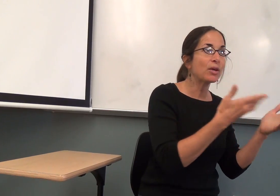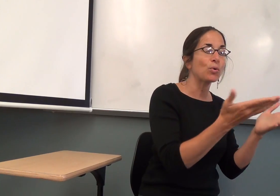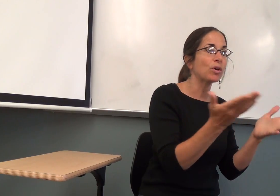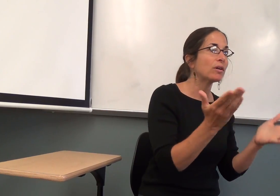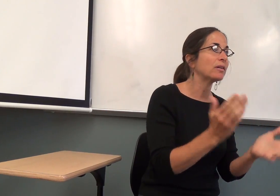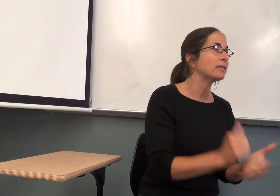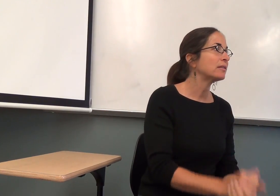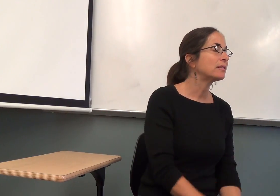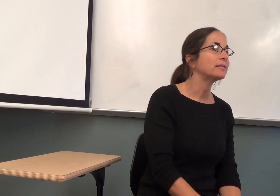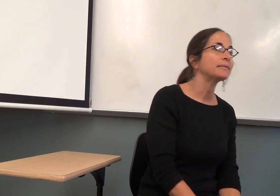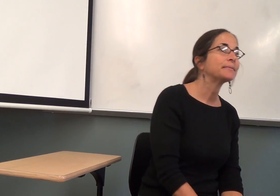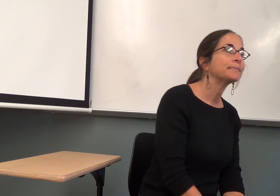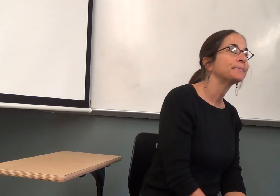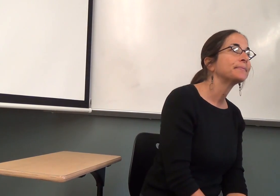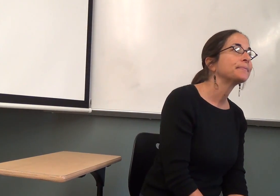We need a partner.